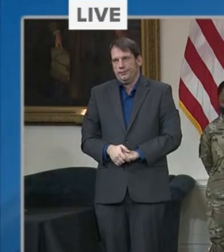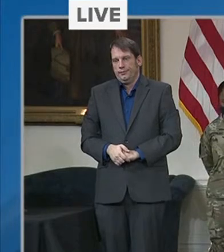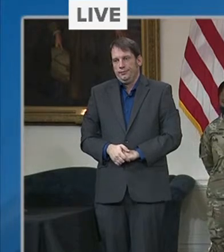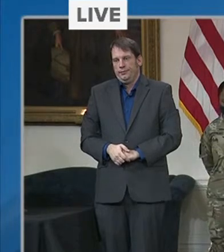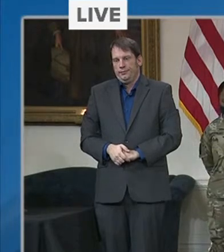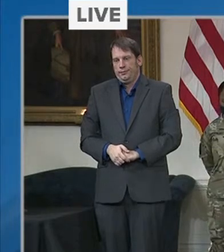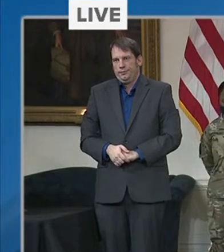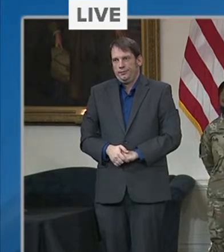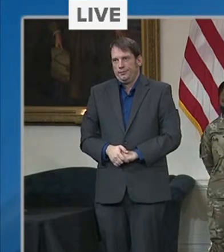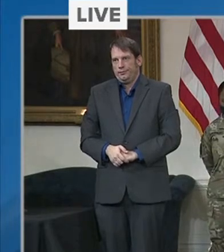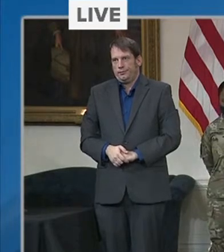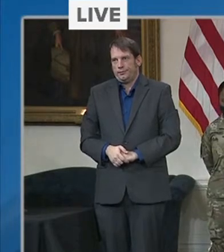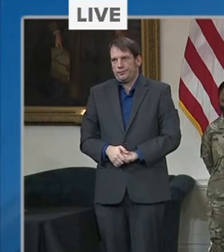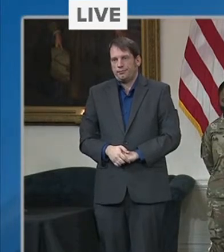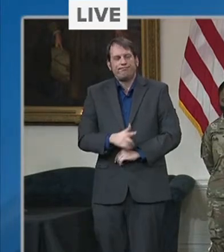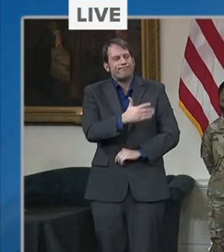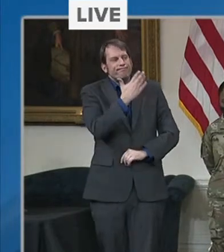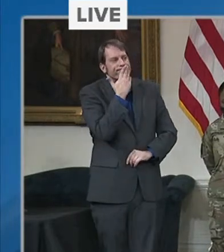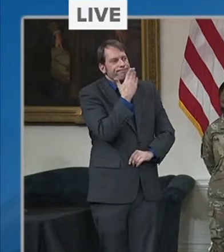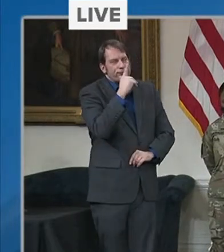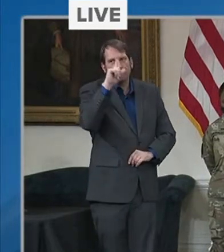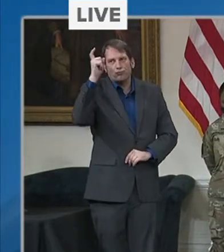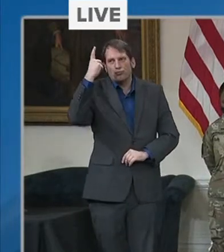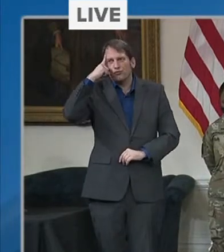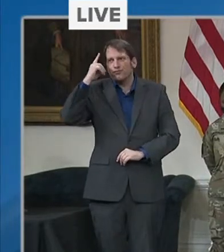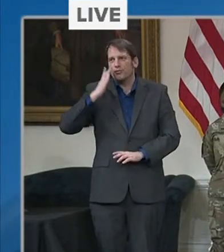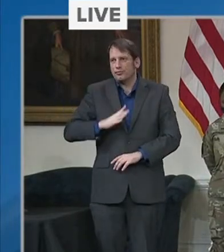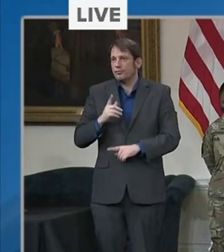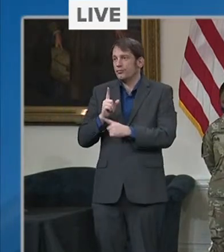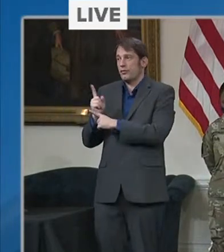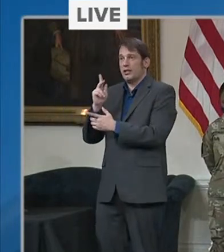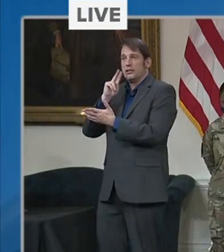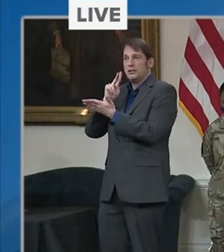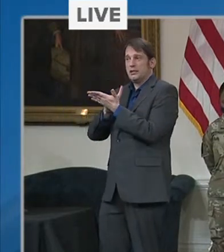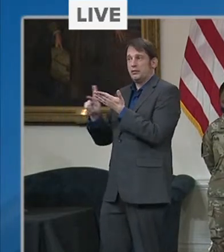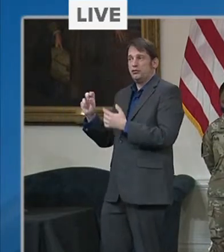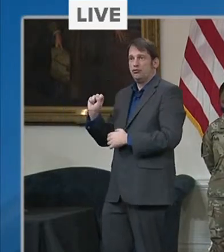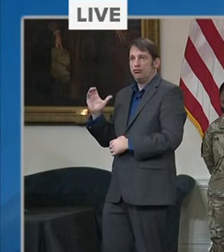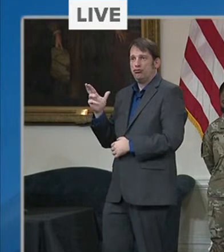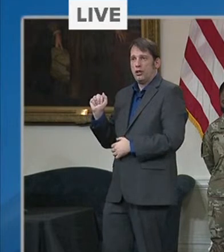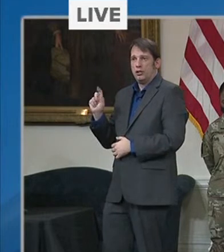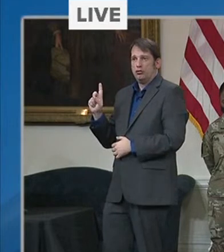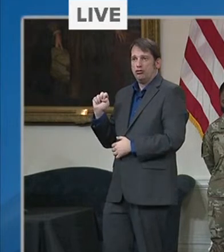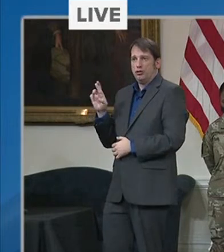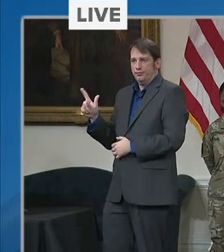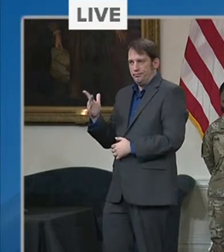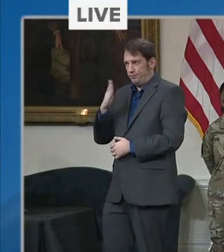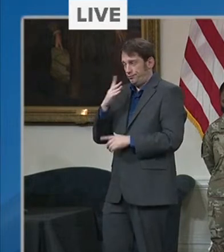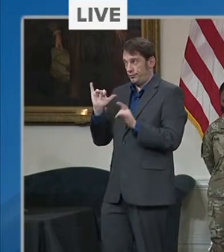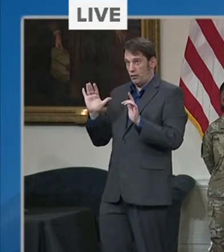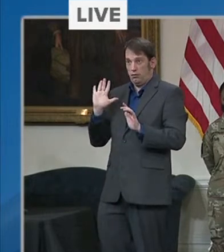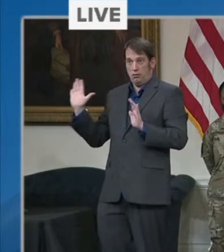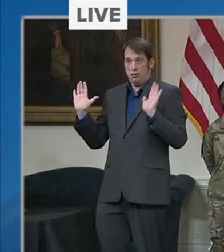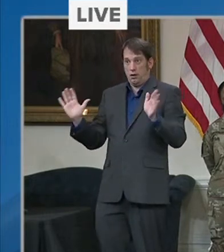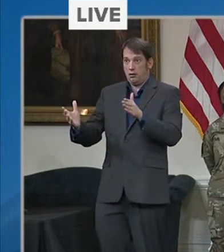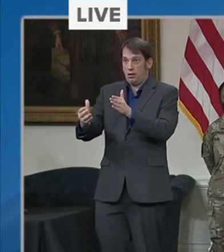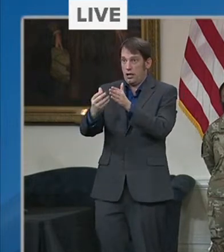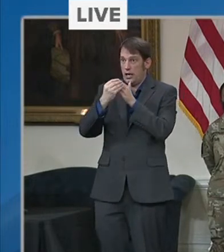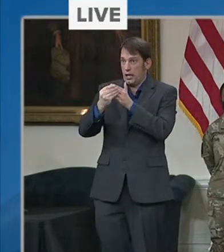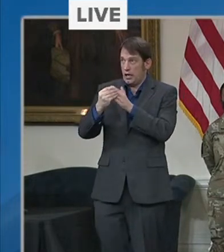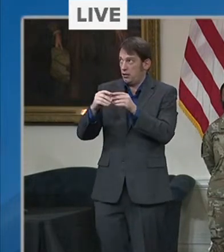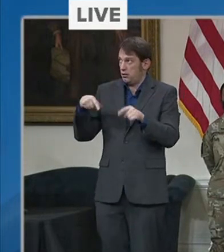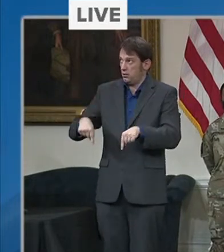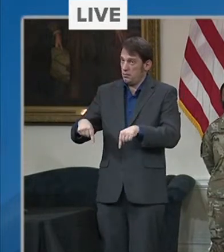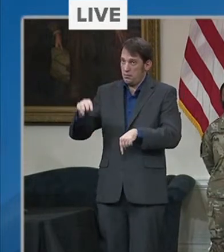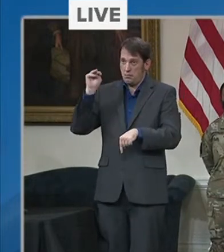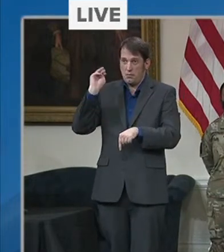Thank you, Governor Hogan, Secretary Schrader, for your continued leadership to our state during this